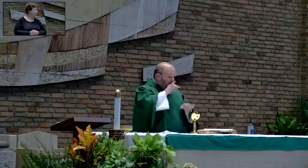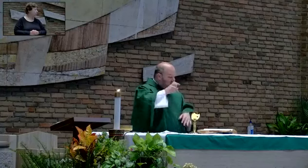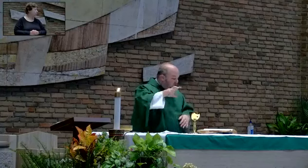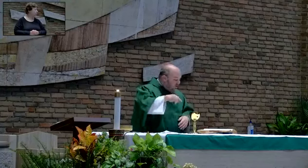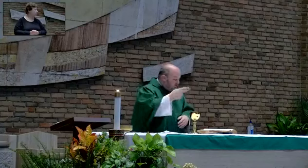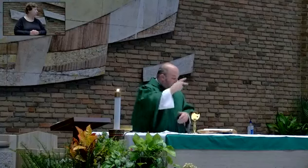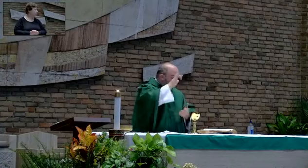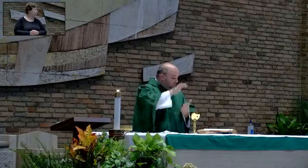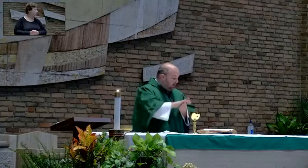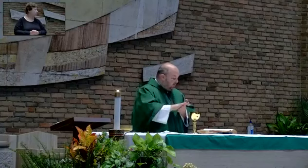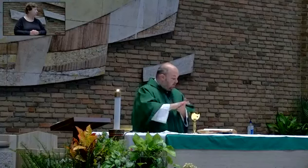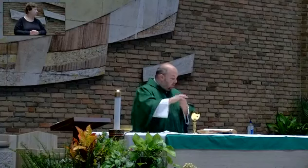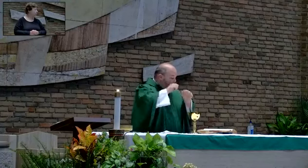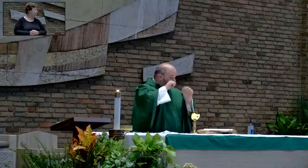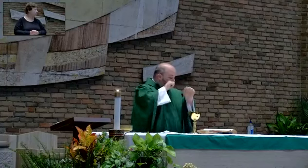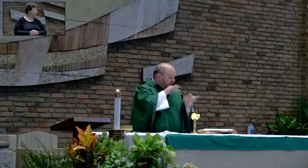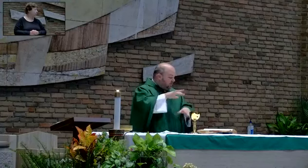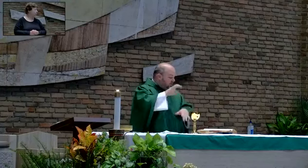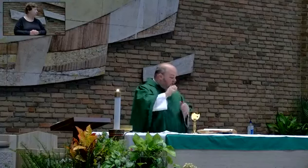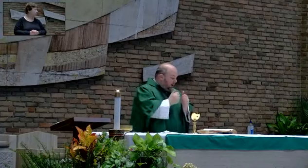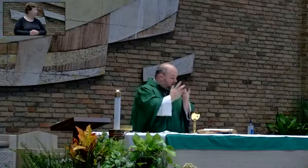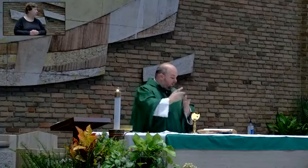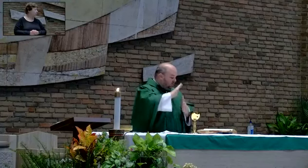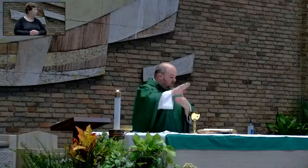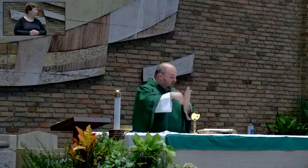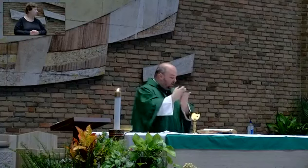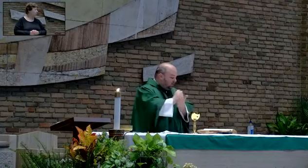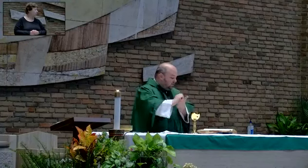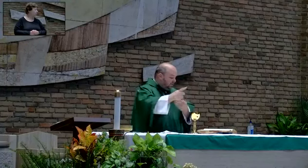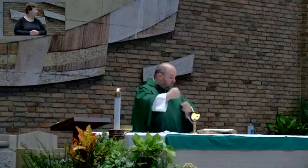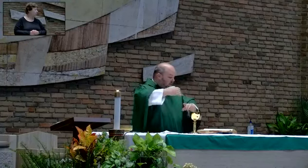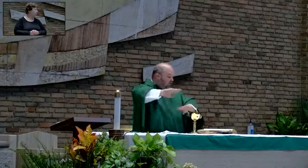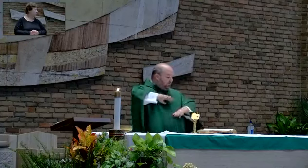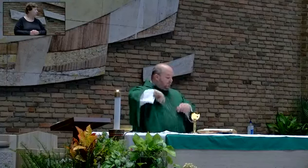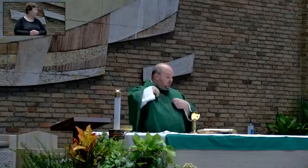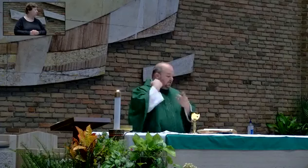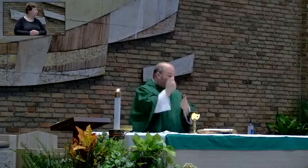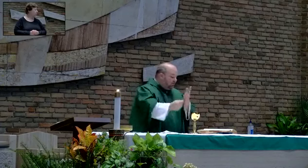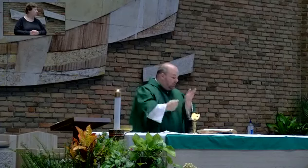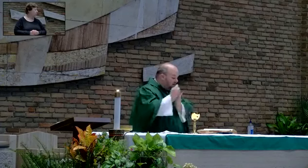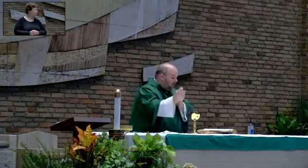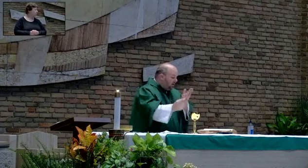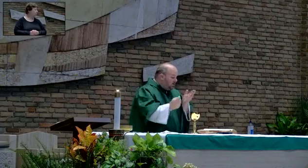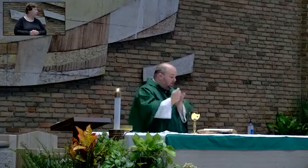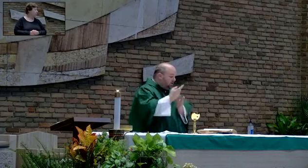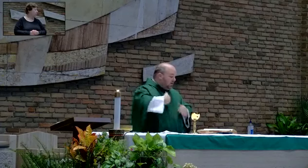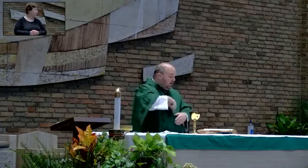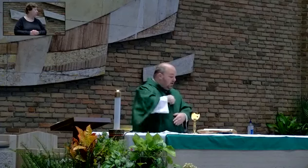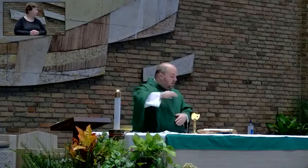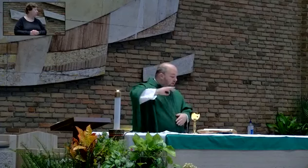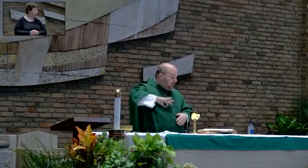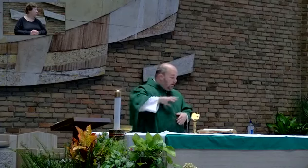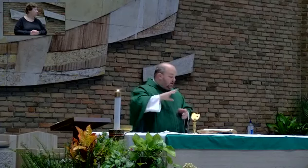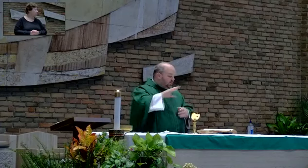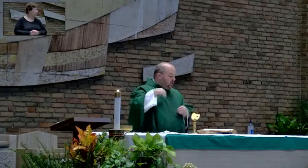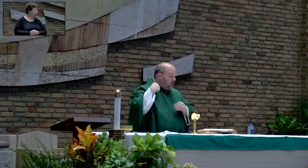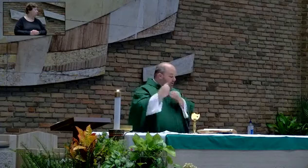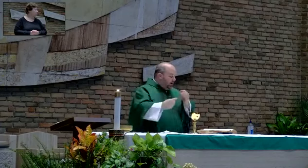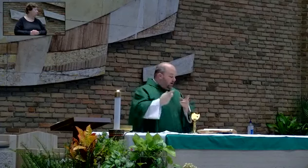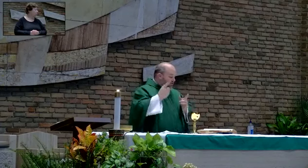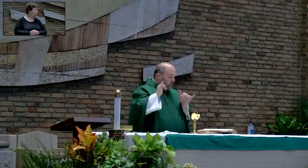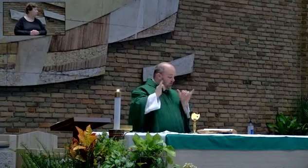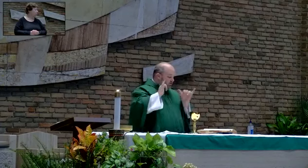God, with Blessed Joseph, her spouse, with blessed apostles and all of the saints who have pleased you throughout the ages, we may merit